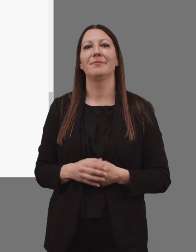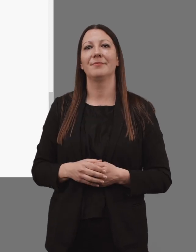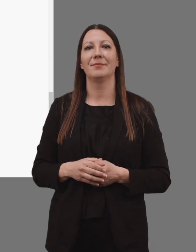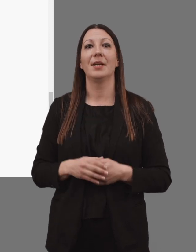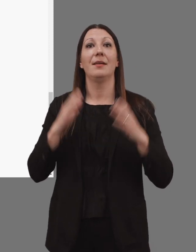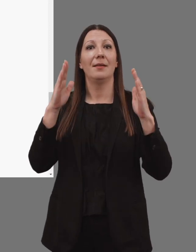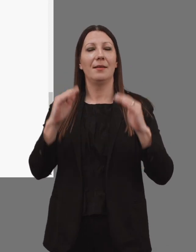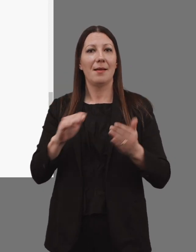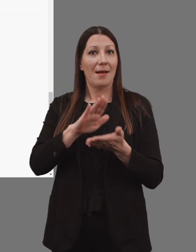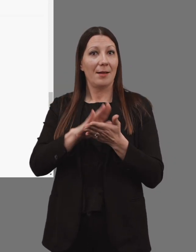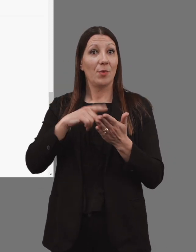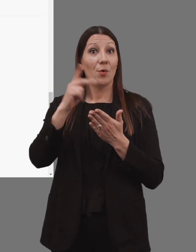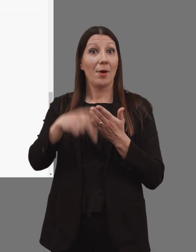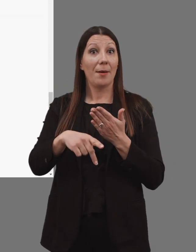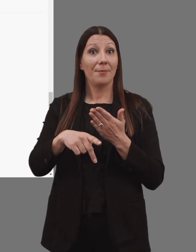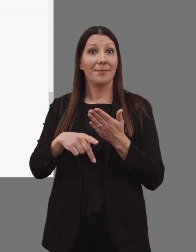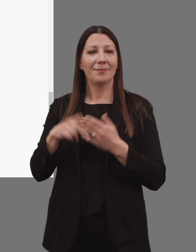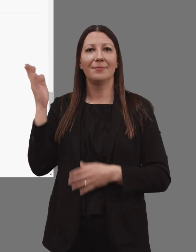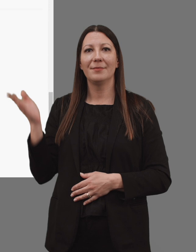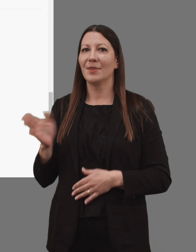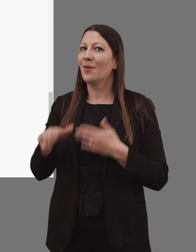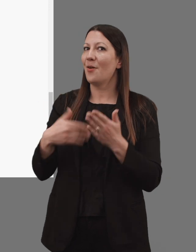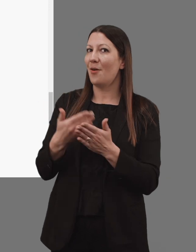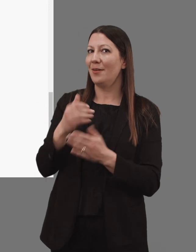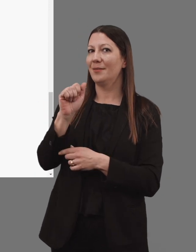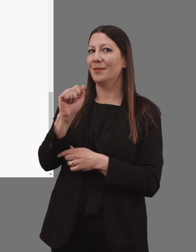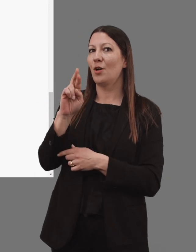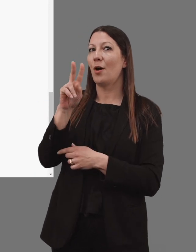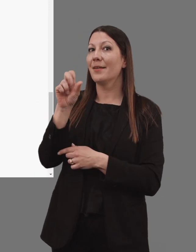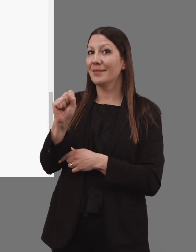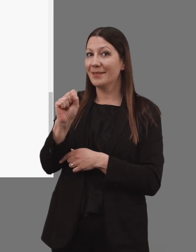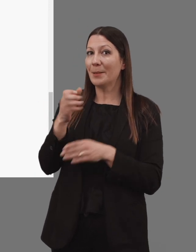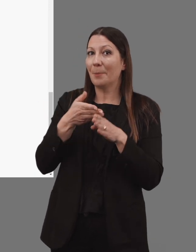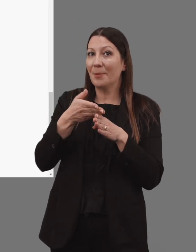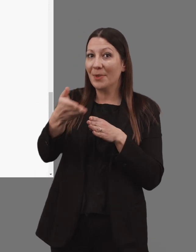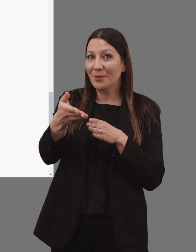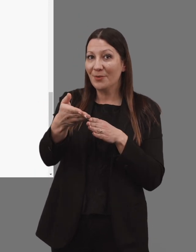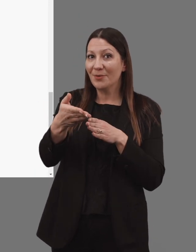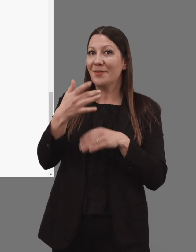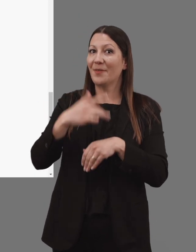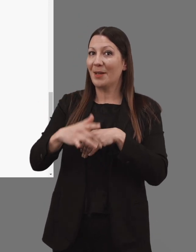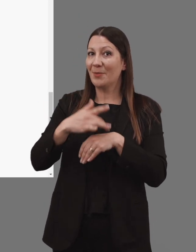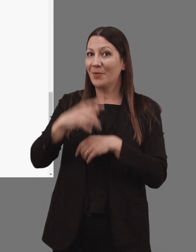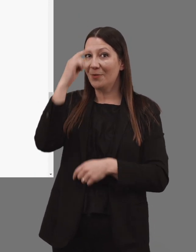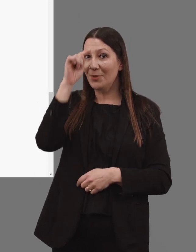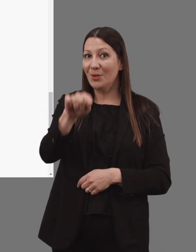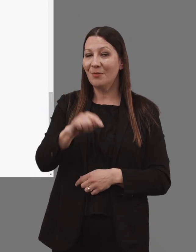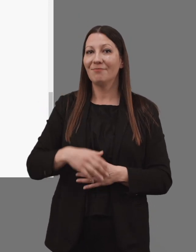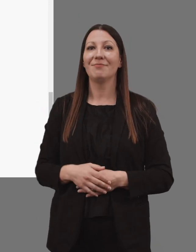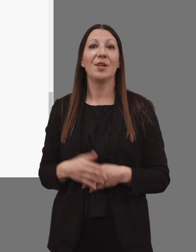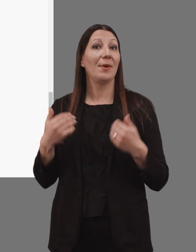you'll see here all the majors within our Faculty of Arts that are available to you. There are 3- and